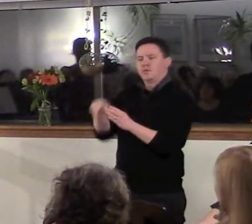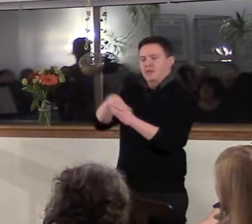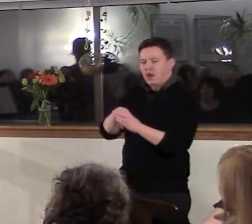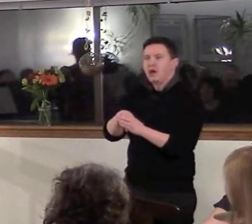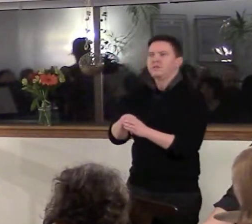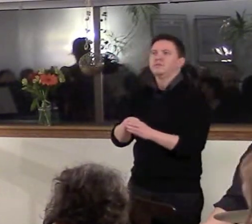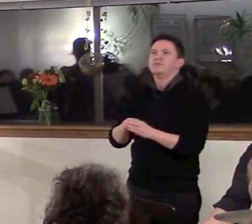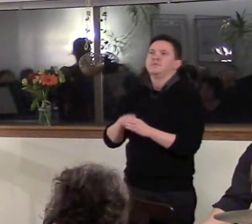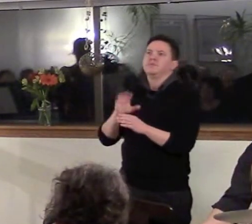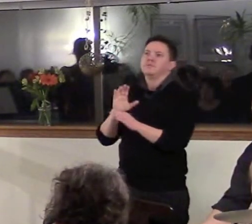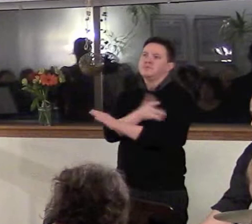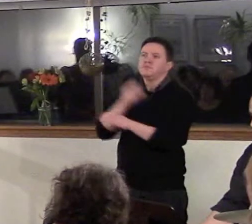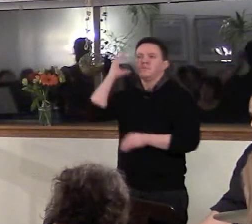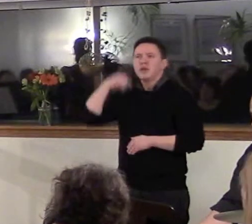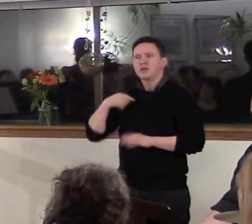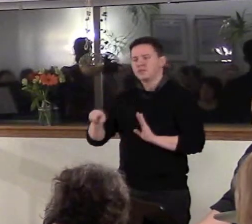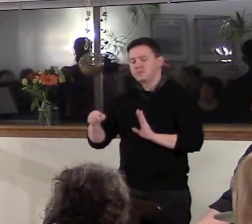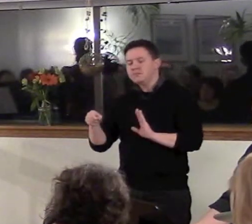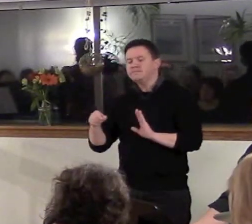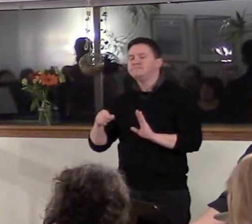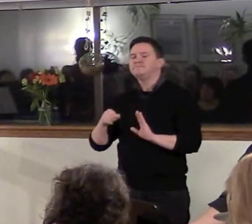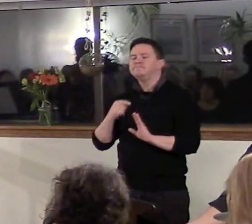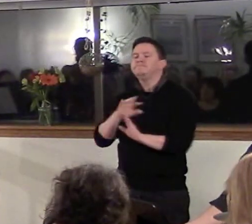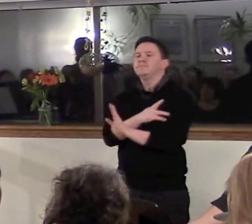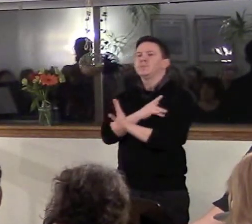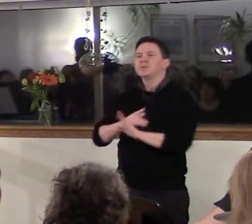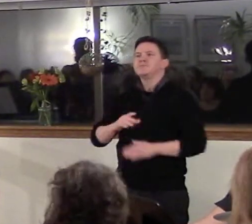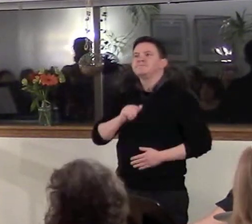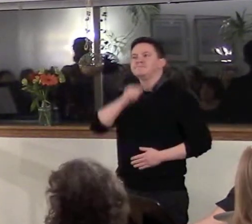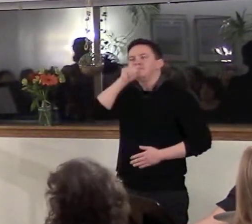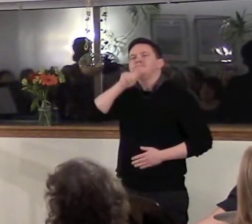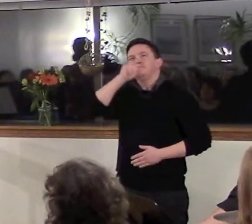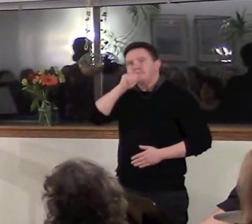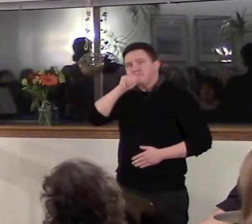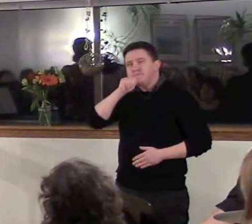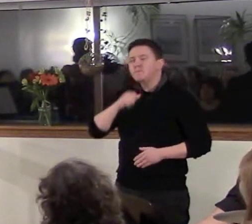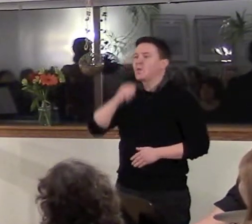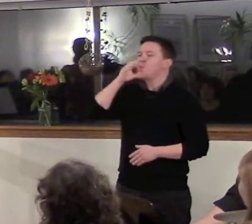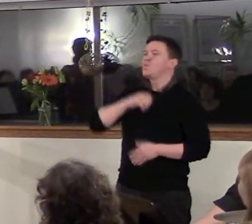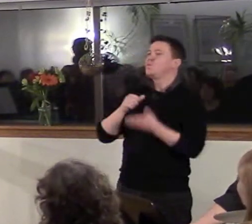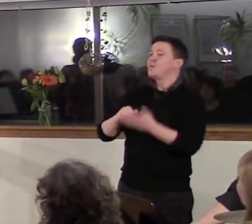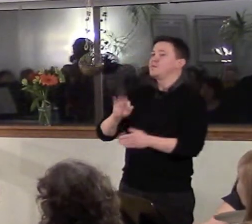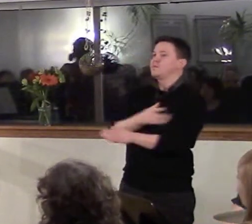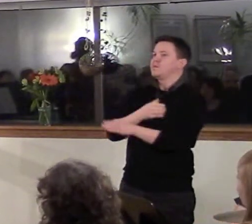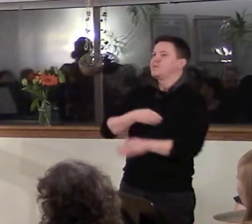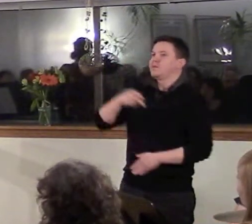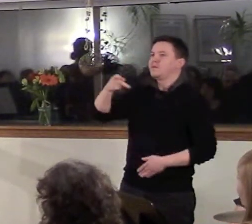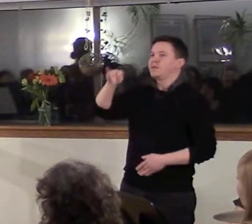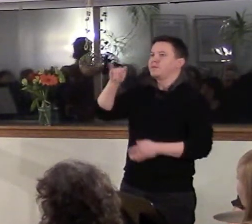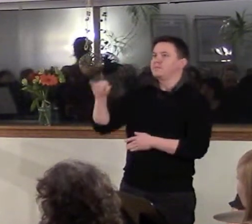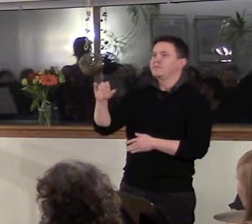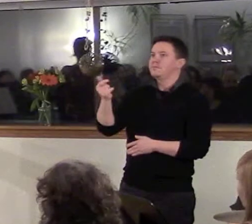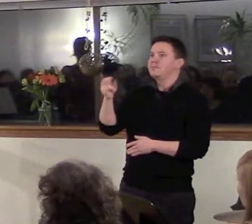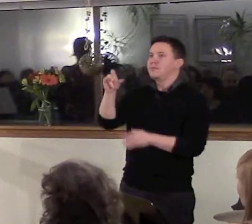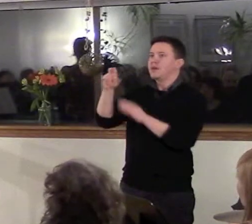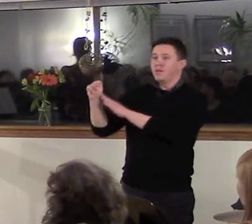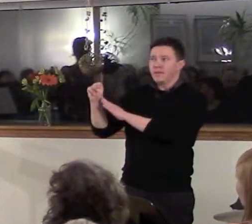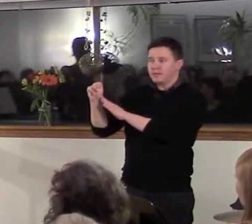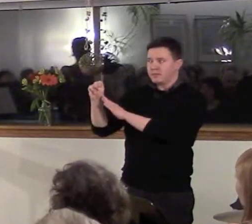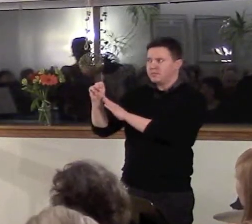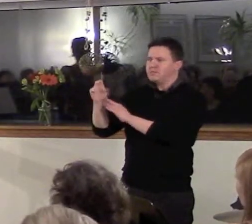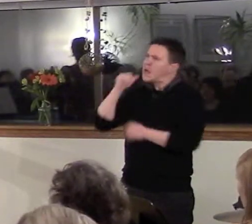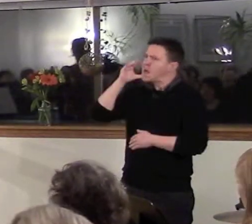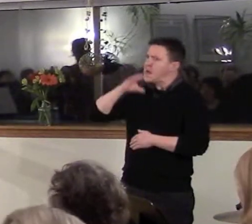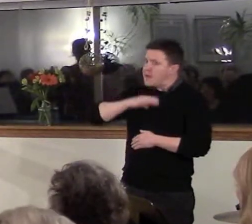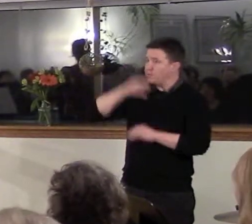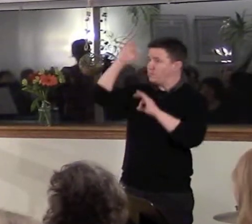there and listen to it on the drive home. And it's by Patty Griffin, who I didn't know about before this, and